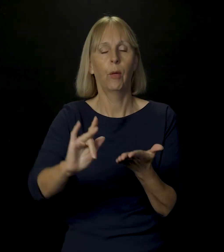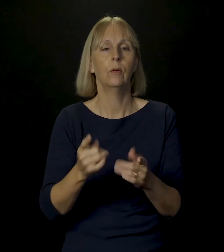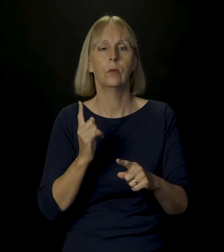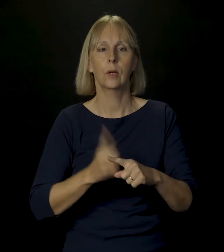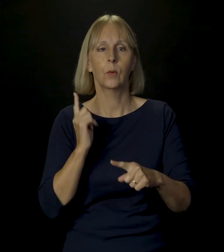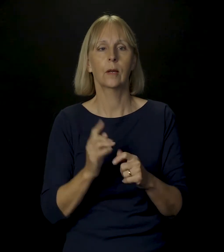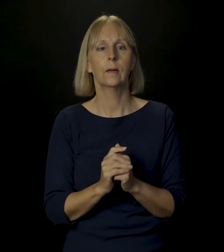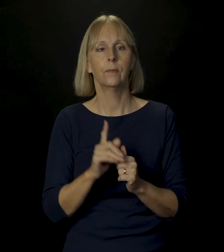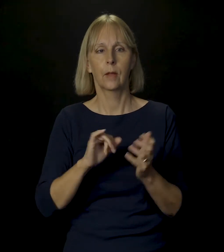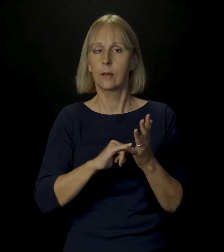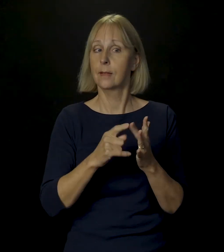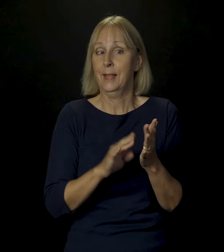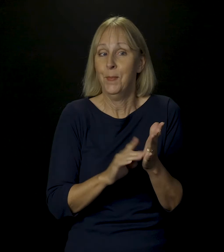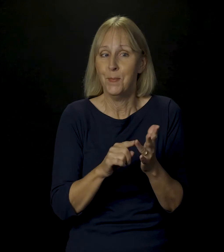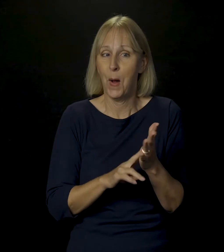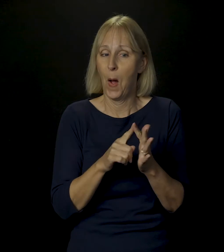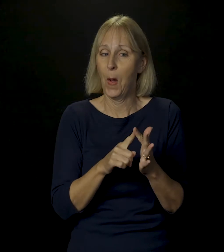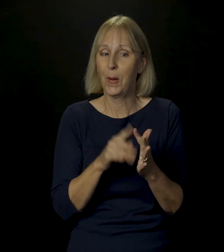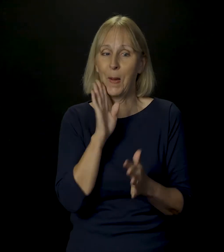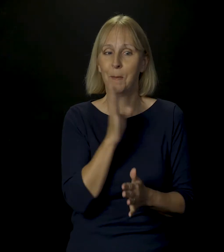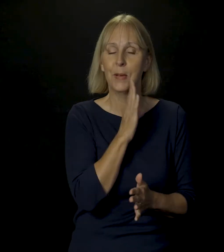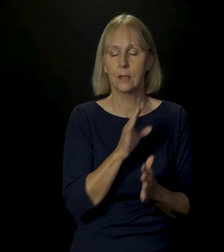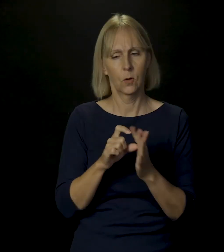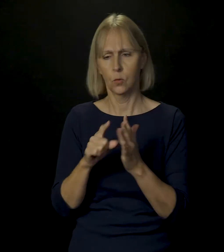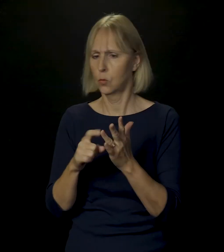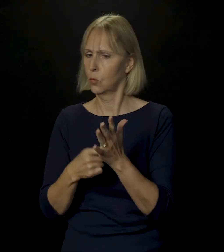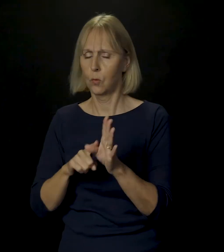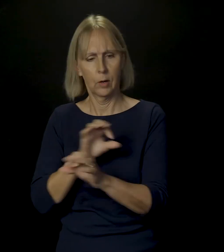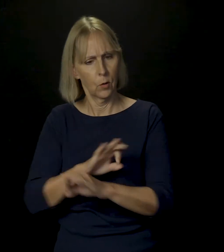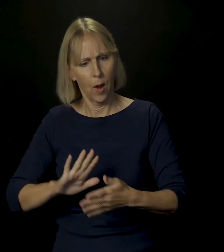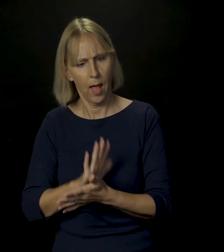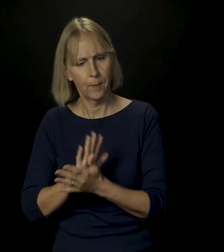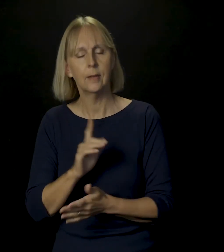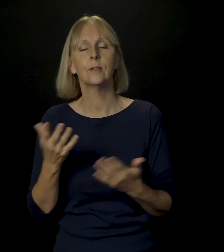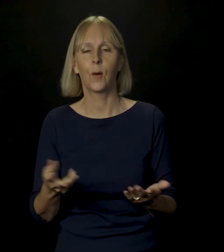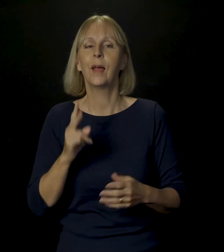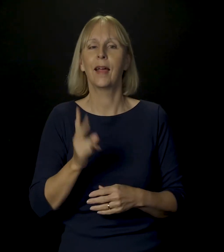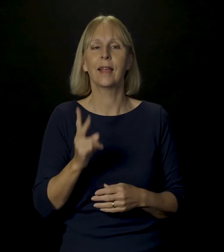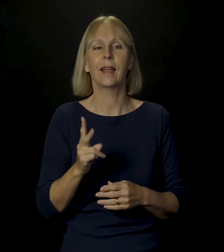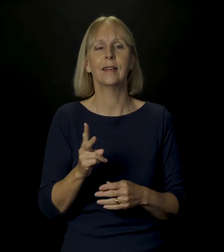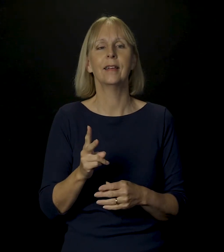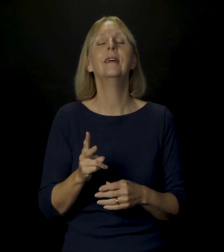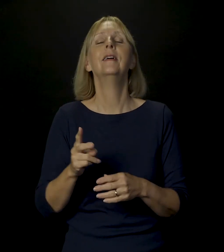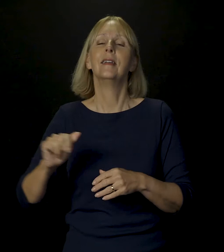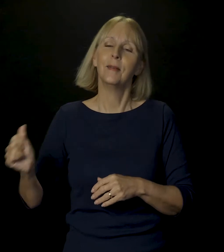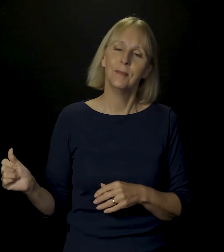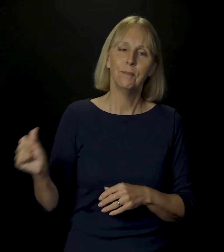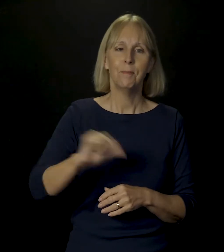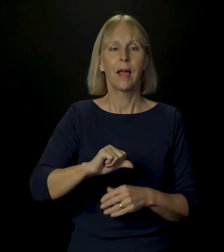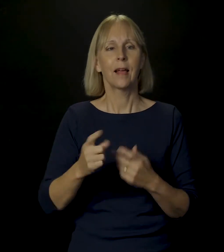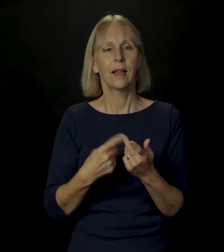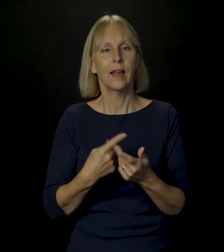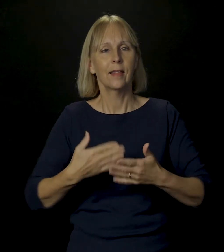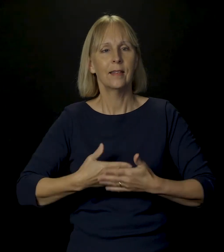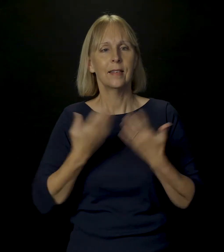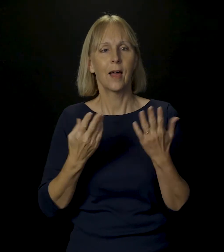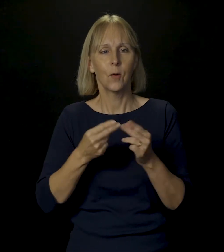But Simone Missed out And Dori Was not having it So a few weeks Later Dori came back With a whole